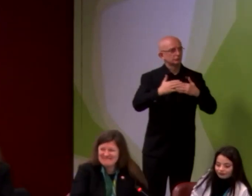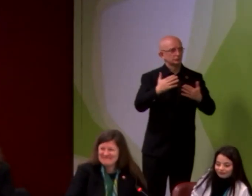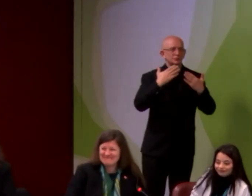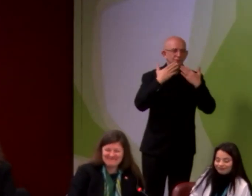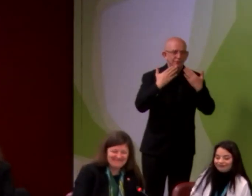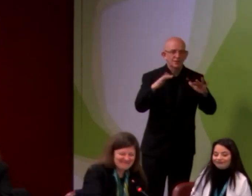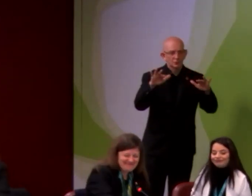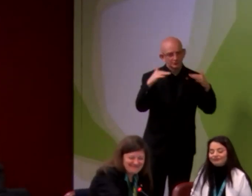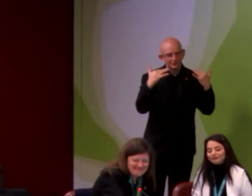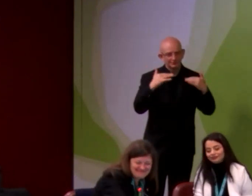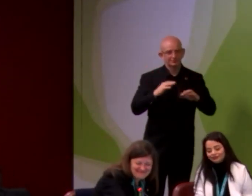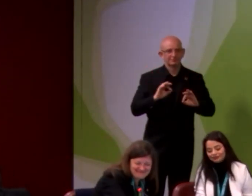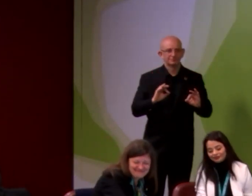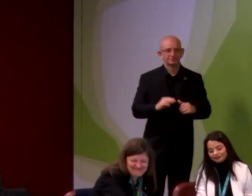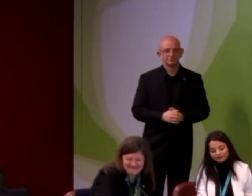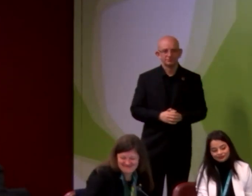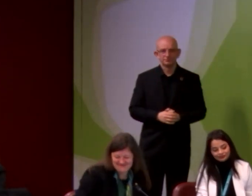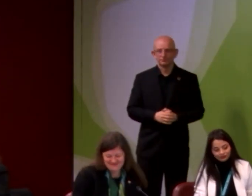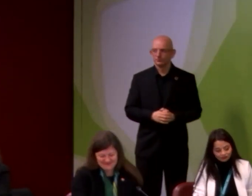of the day.